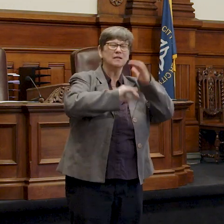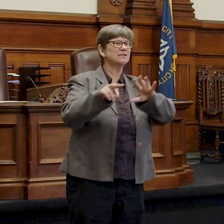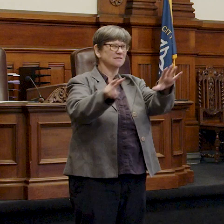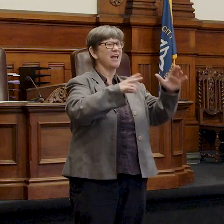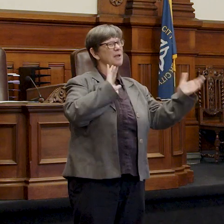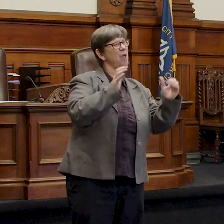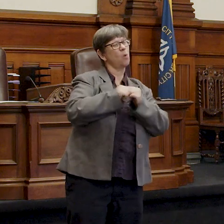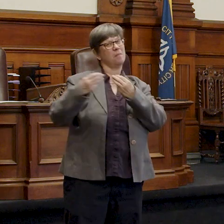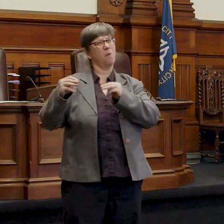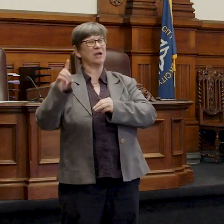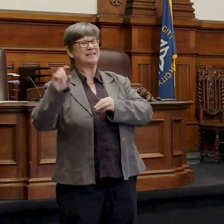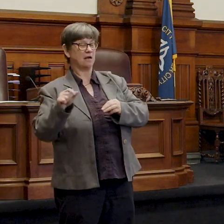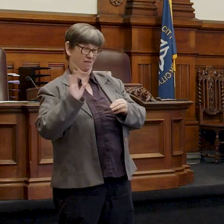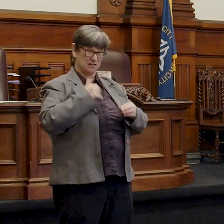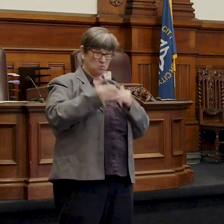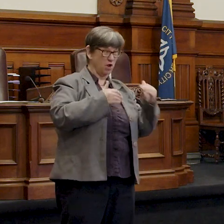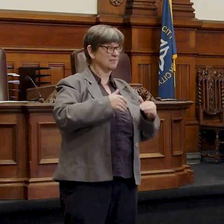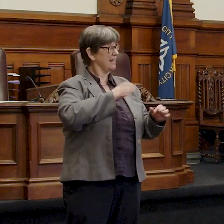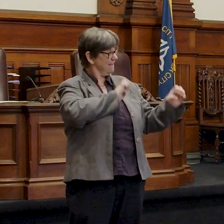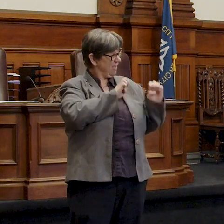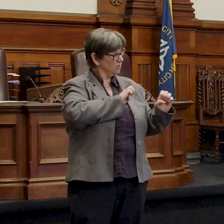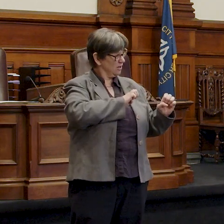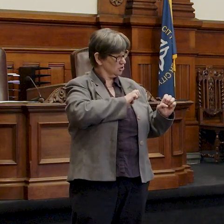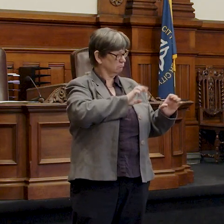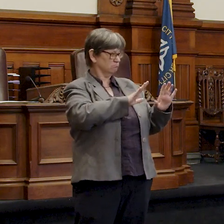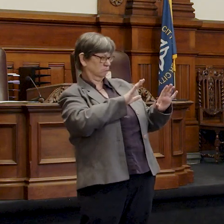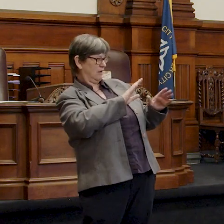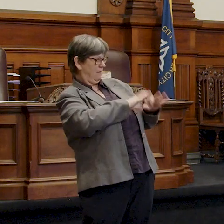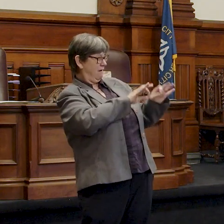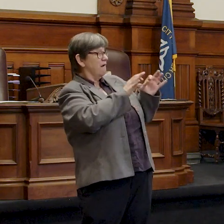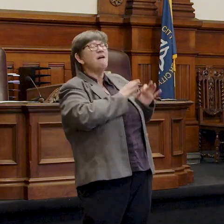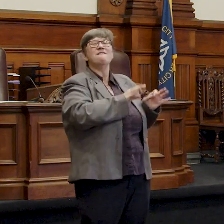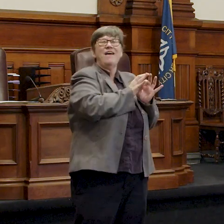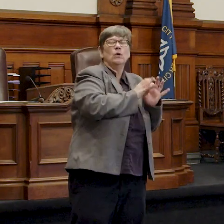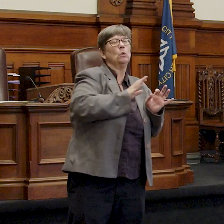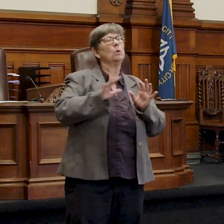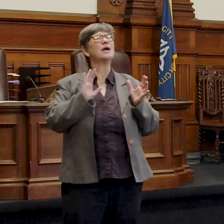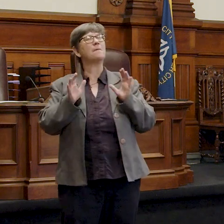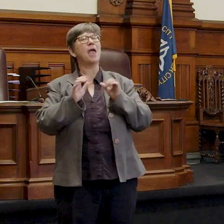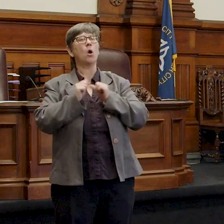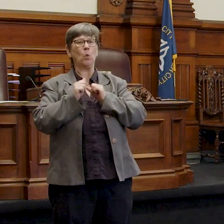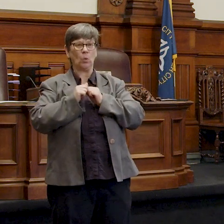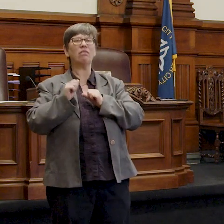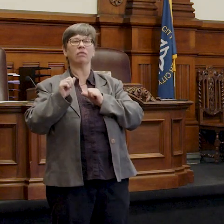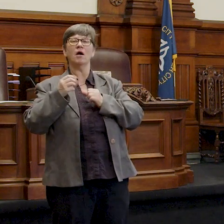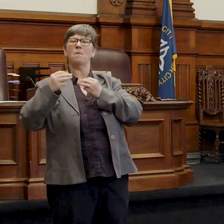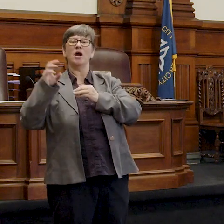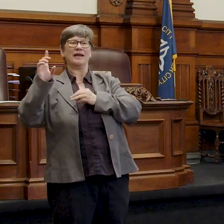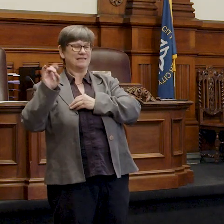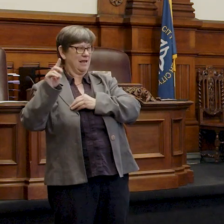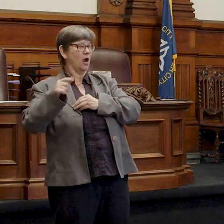years, and its impact, if any, will be reflected in the city's budget for our fiscal year